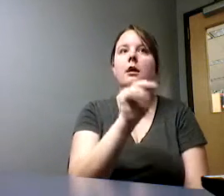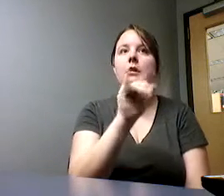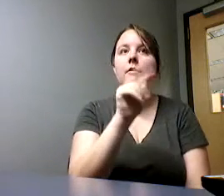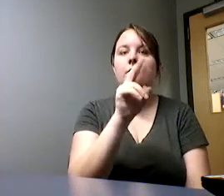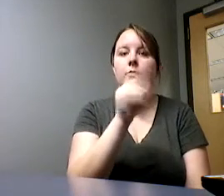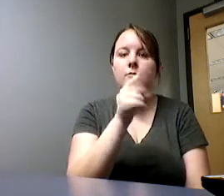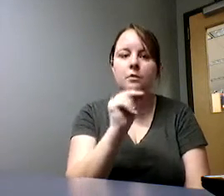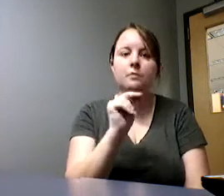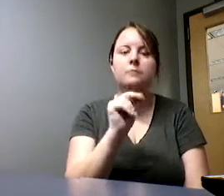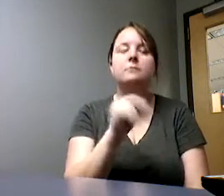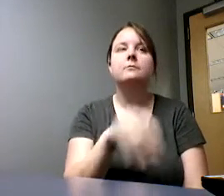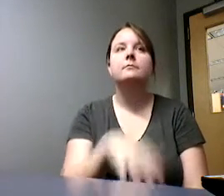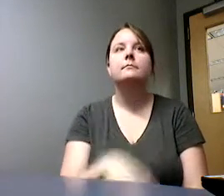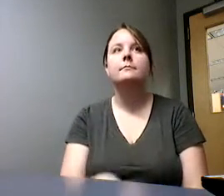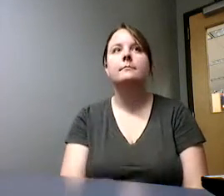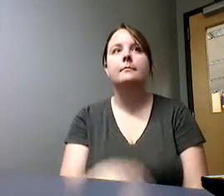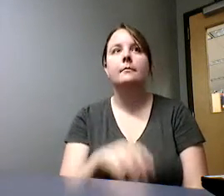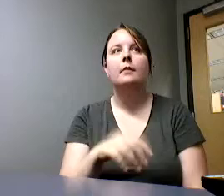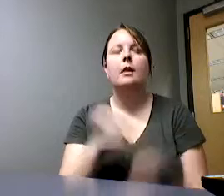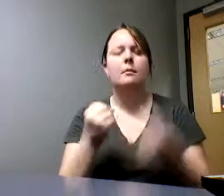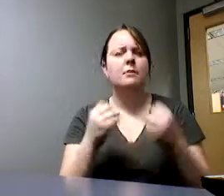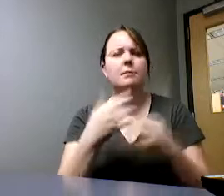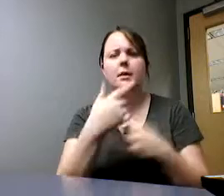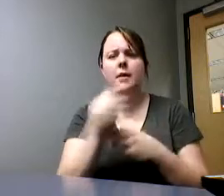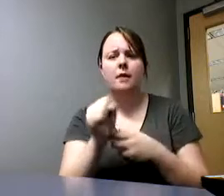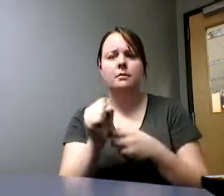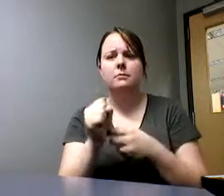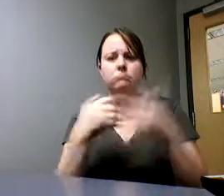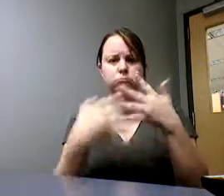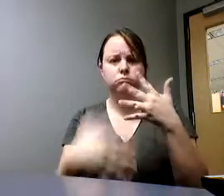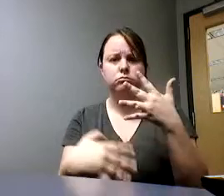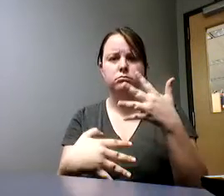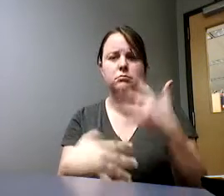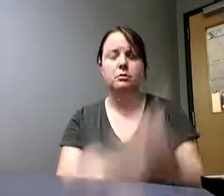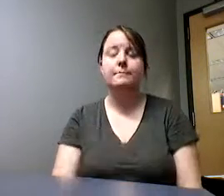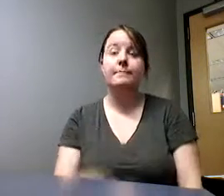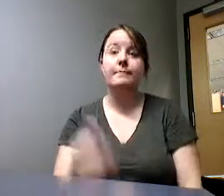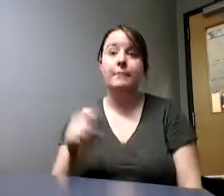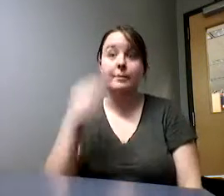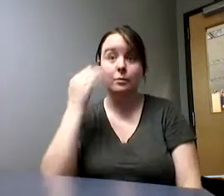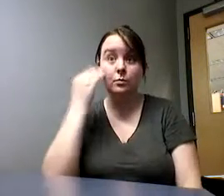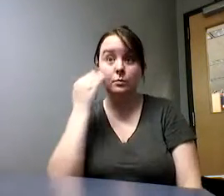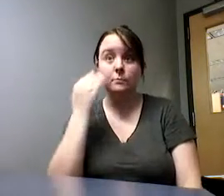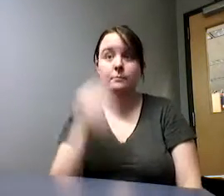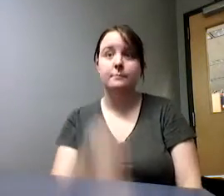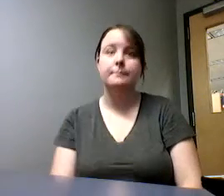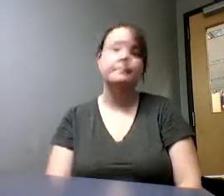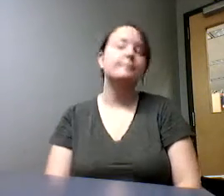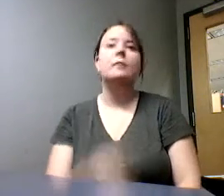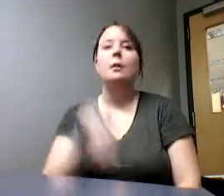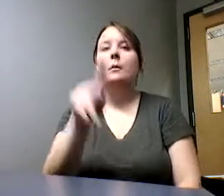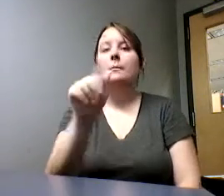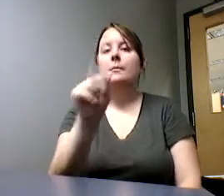There are many gases you can put in. What you have to know is about the particles in the air, or the molecules in the